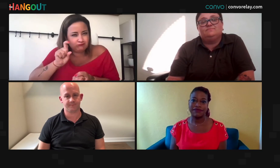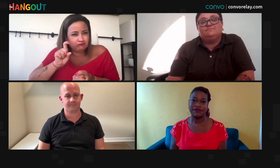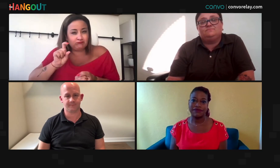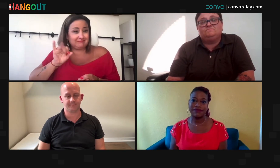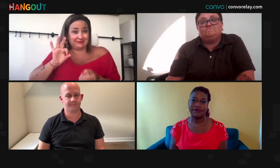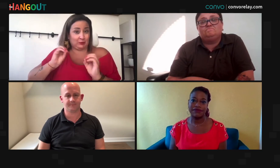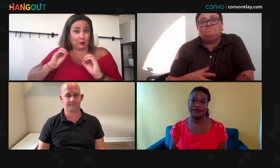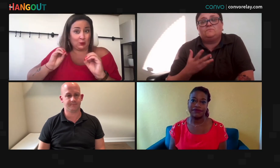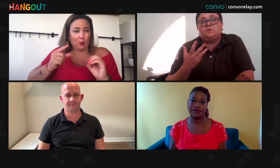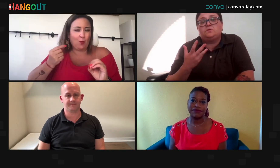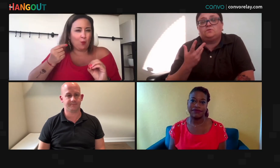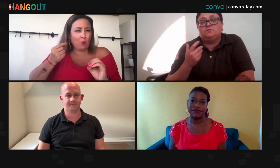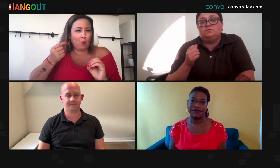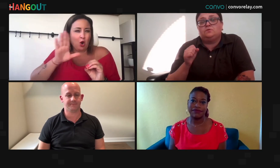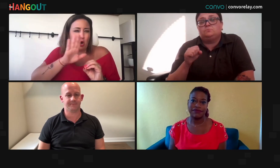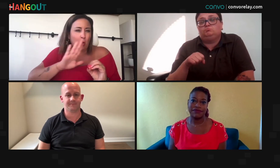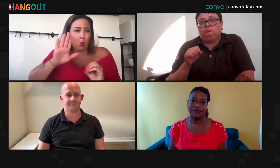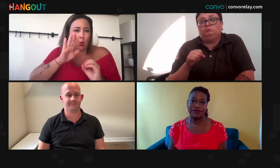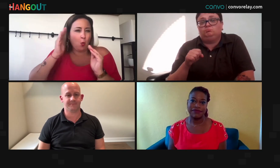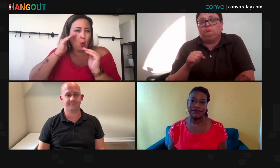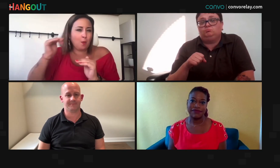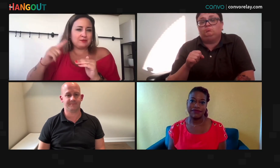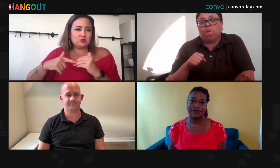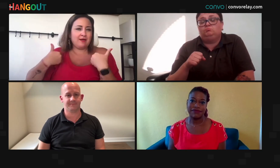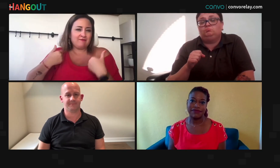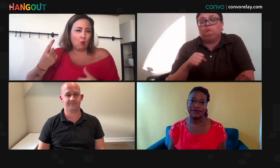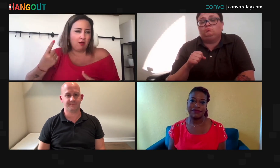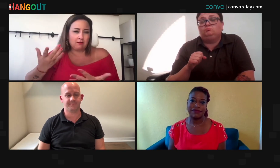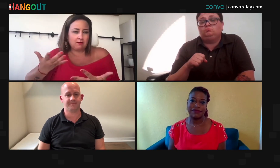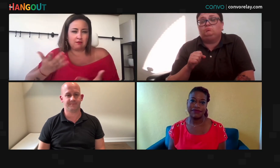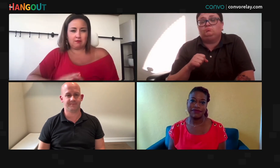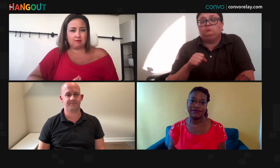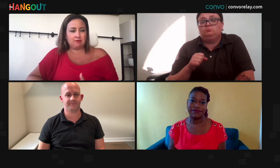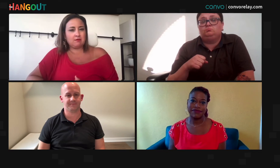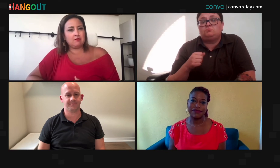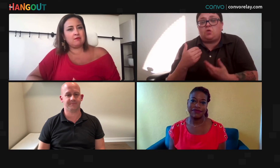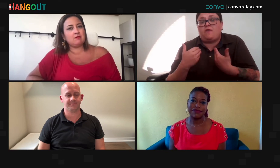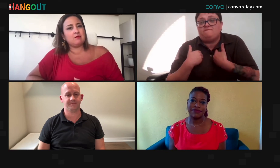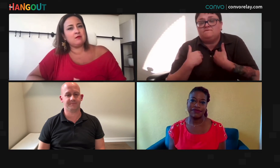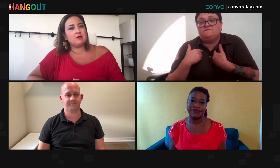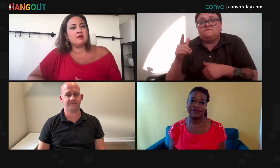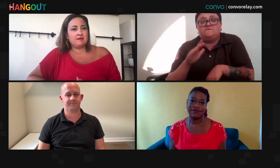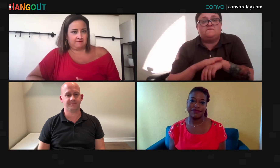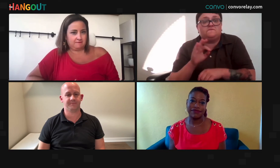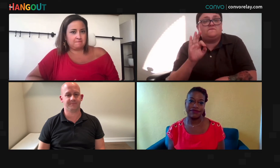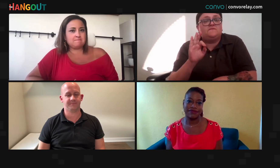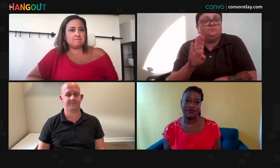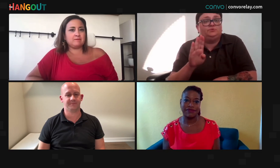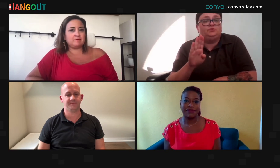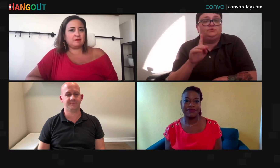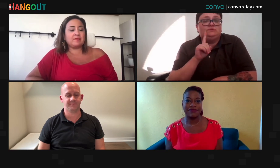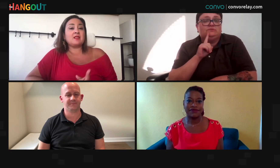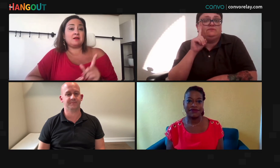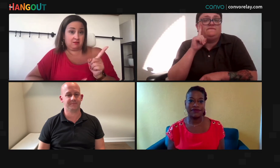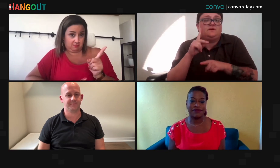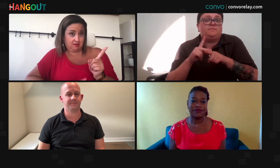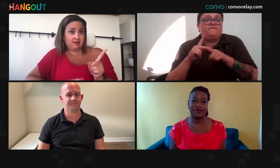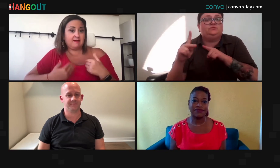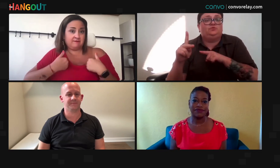where you can get together and support each other? And if there's not, what are your hopes, or do you hope to have one? This is Leesa. Yes,